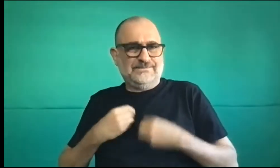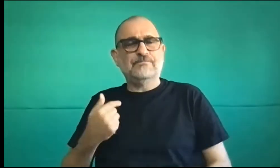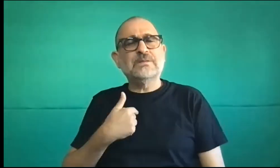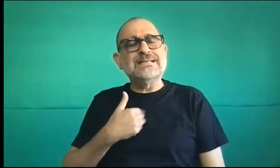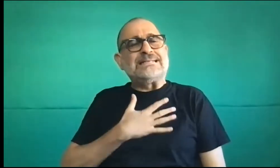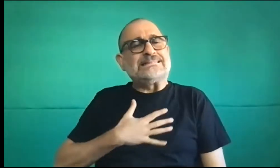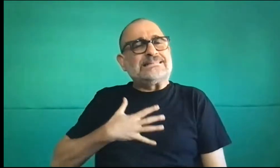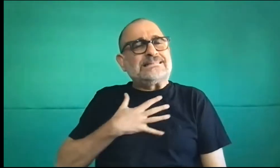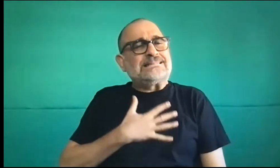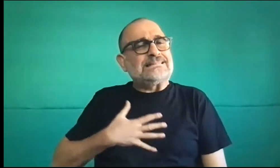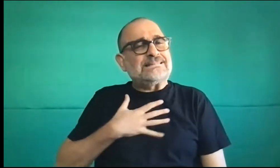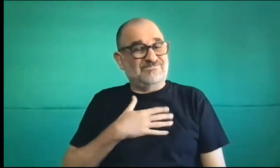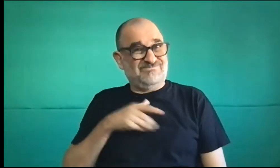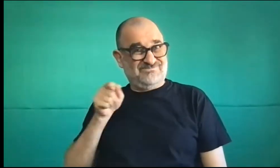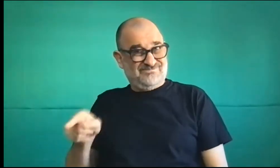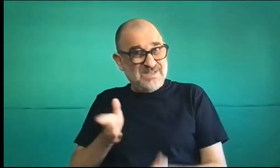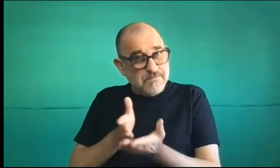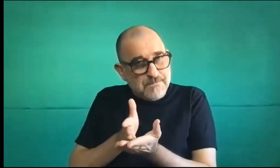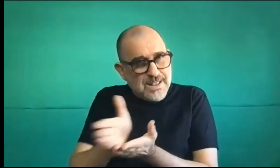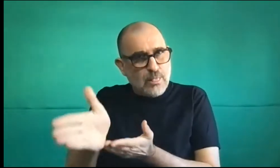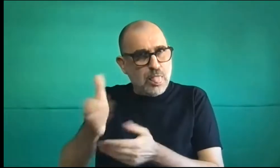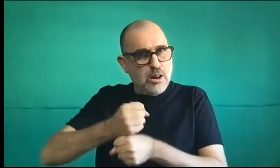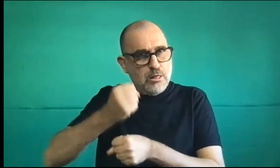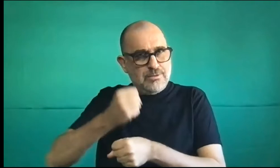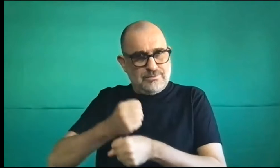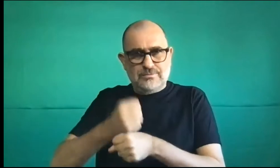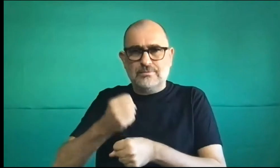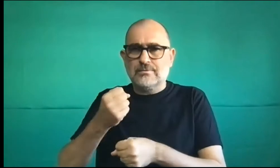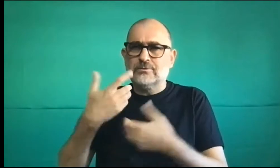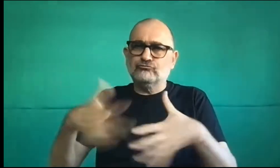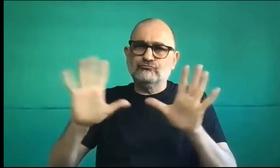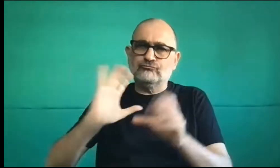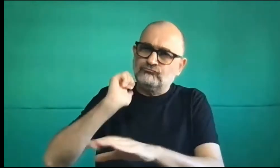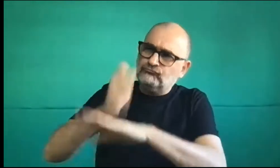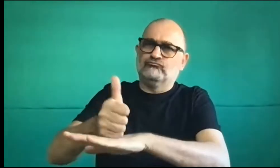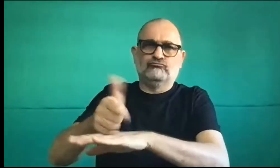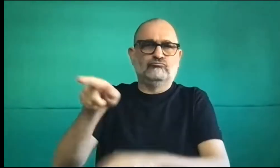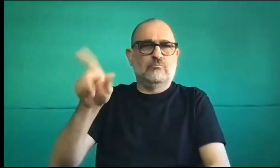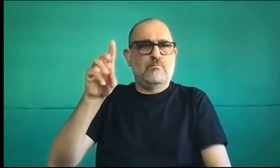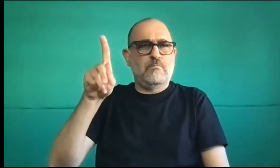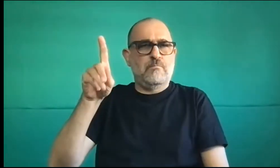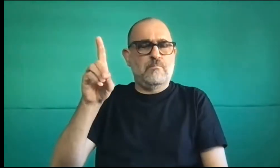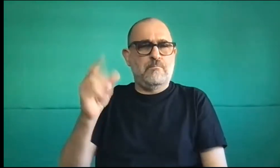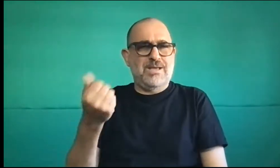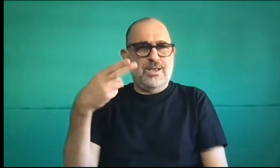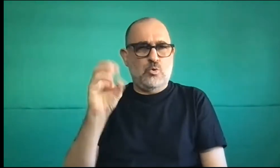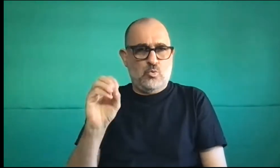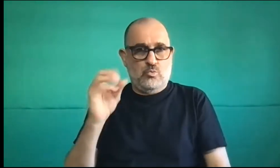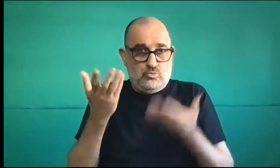motivate the different ministries of health in the region in order to ensure not only the respect